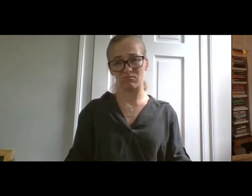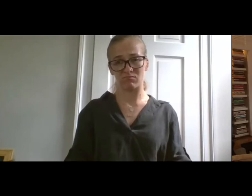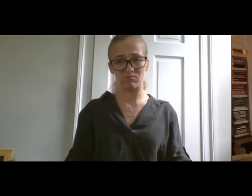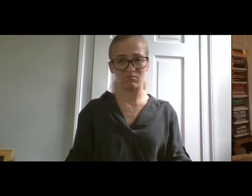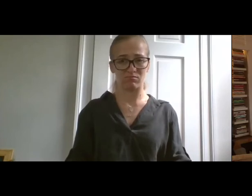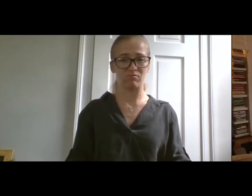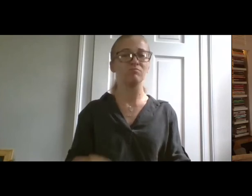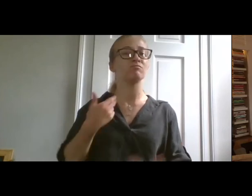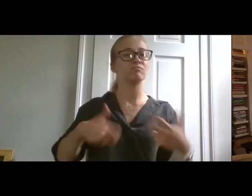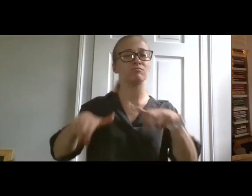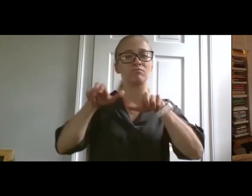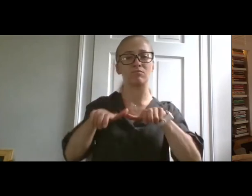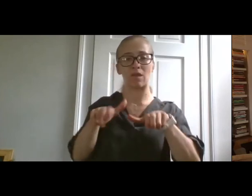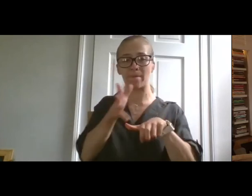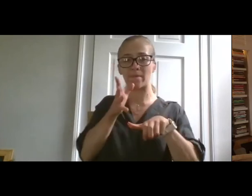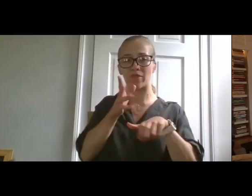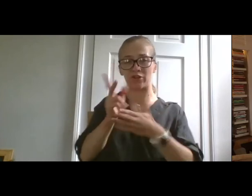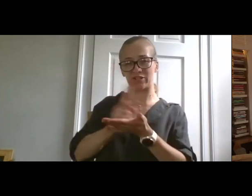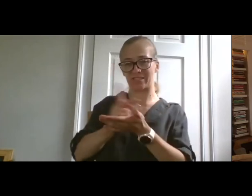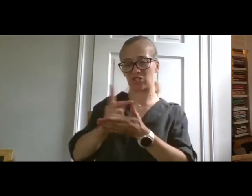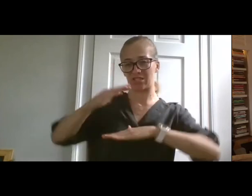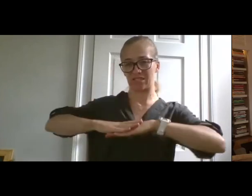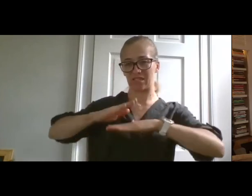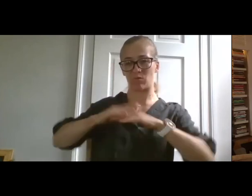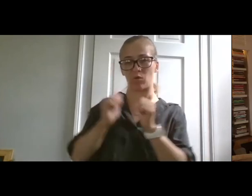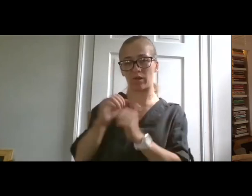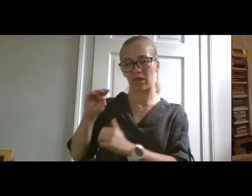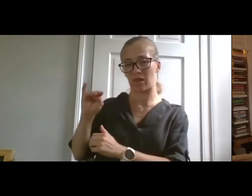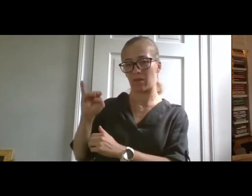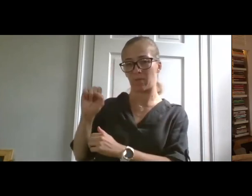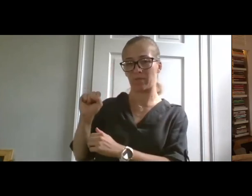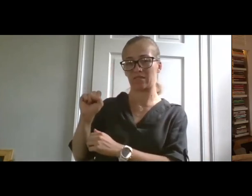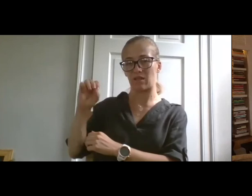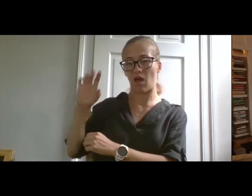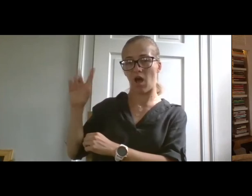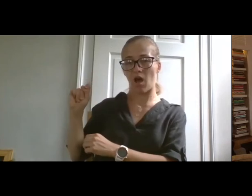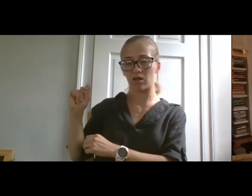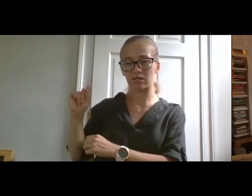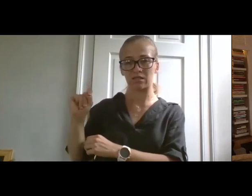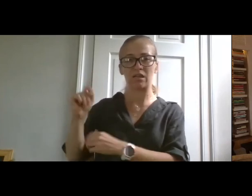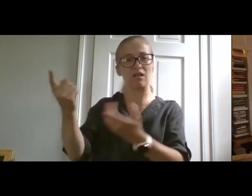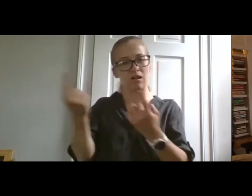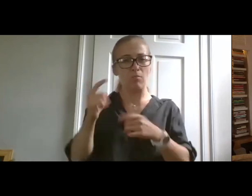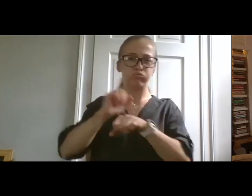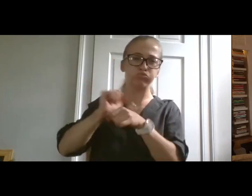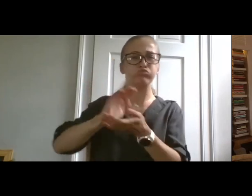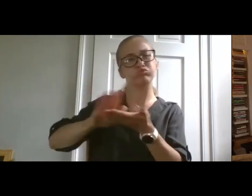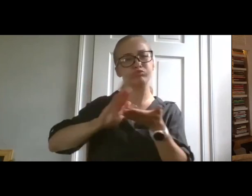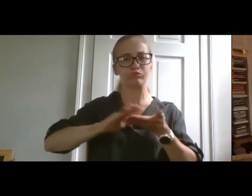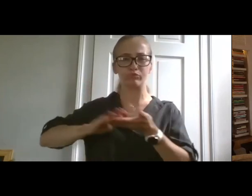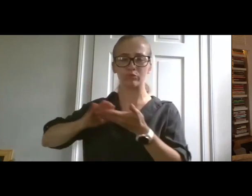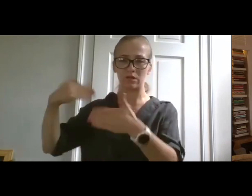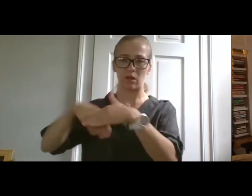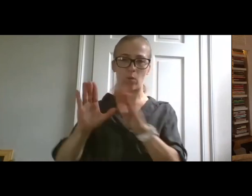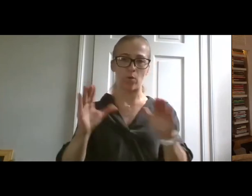I'm sitting with my mother at the kitchen table when Mrs. Ott, who dusts and sweeps for us once a week, walks into the room